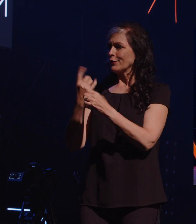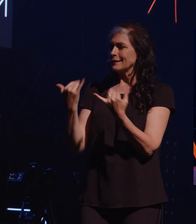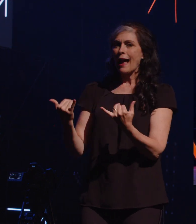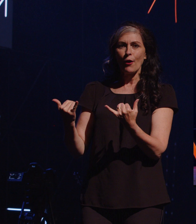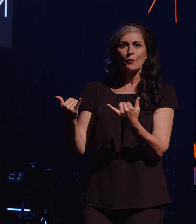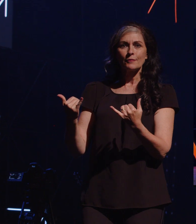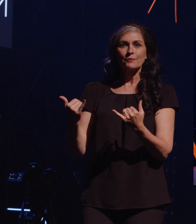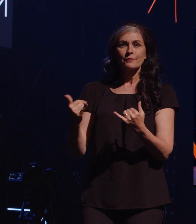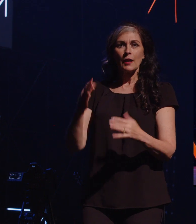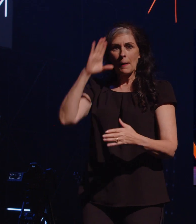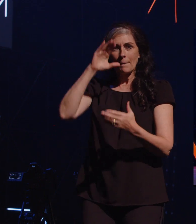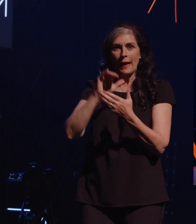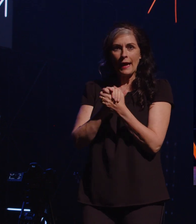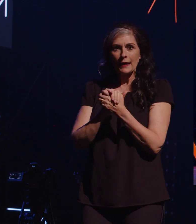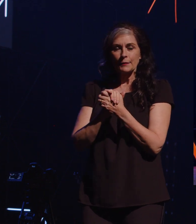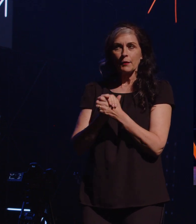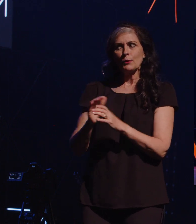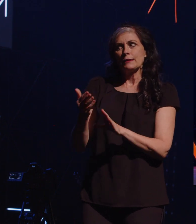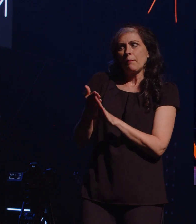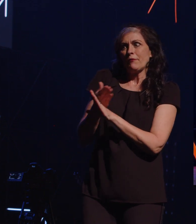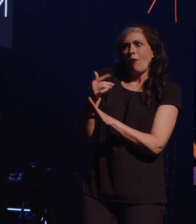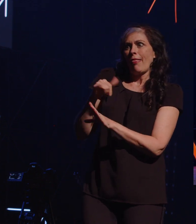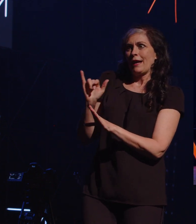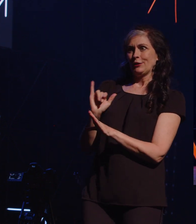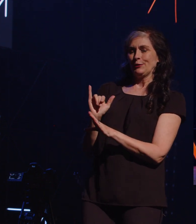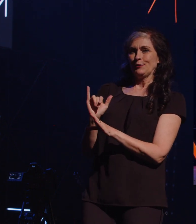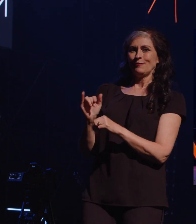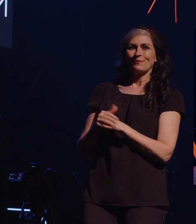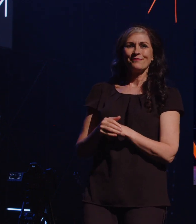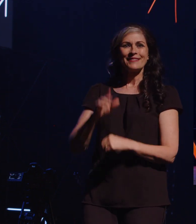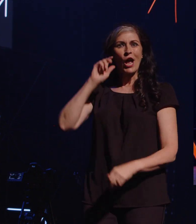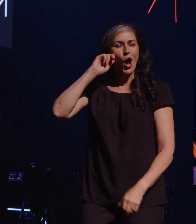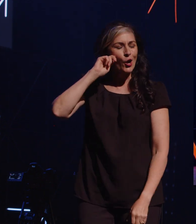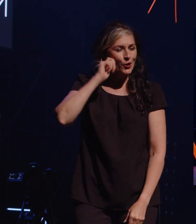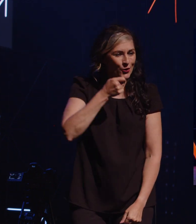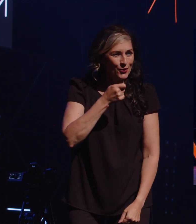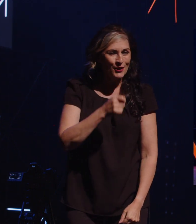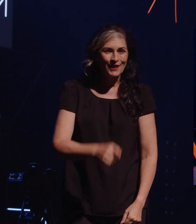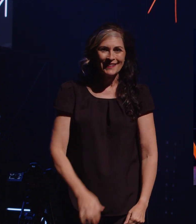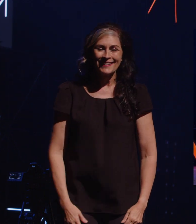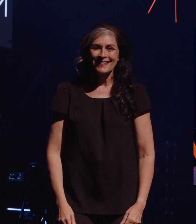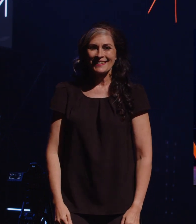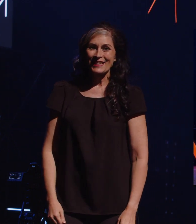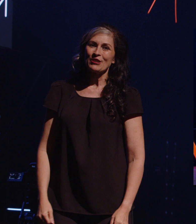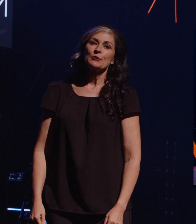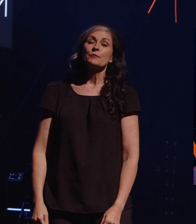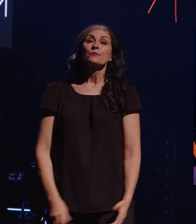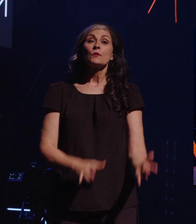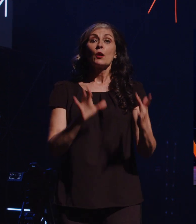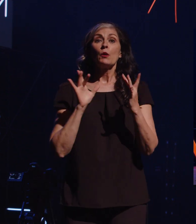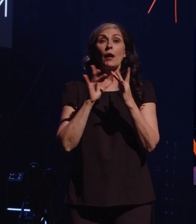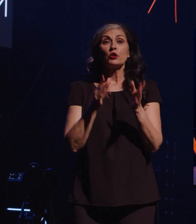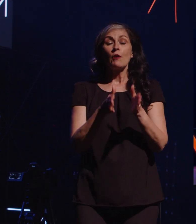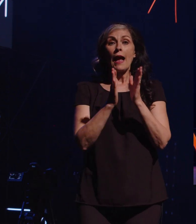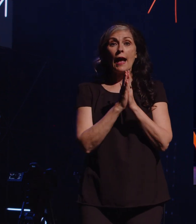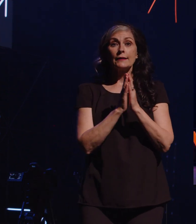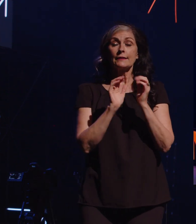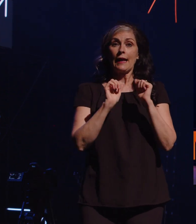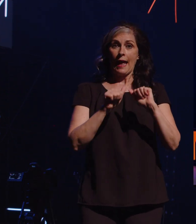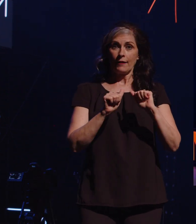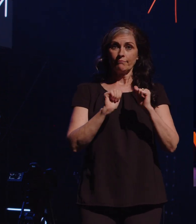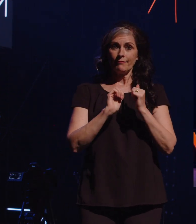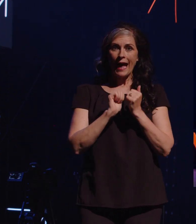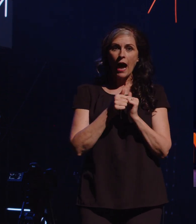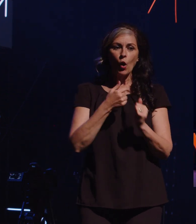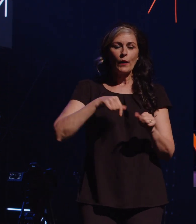All right. Of course, my husband was here a long time ago, but All right, yeah. Well, cool, right on. Well, we reached out to you and asked how we can just